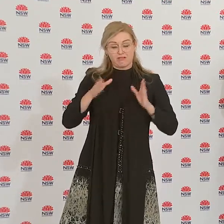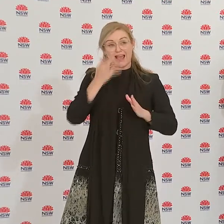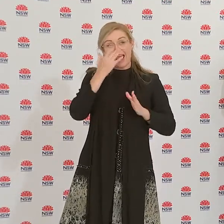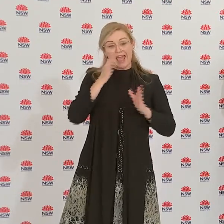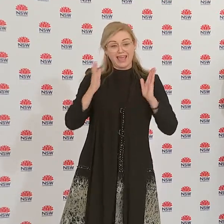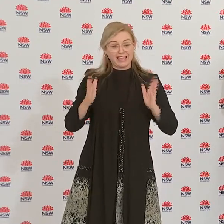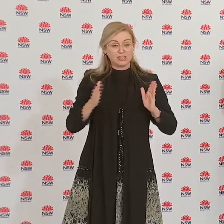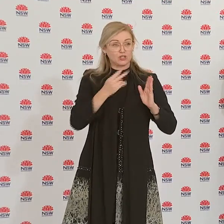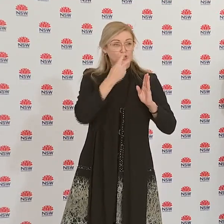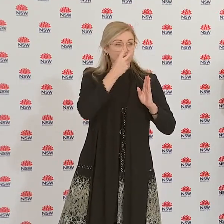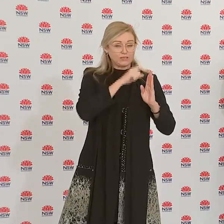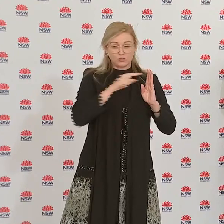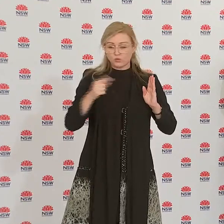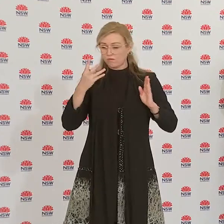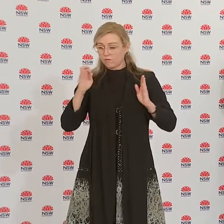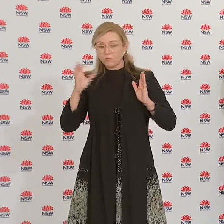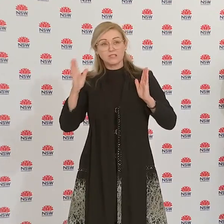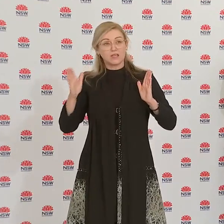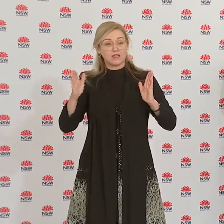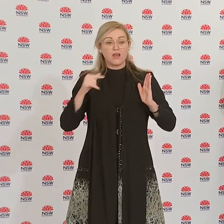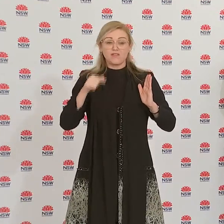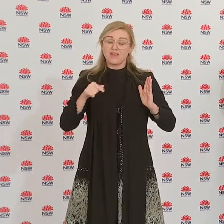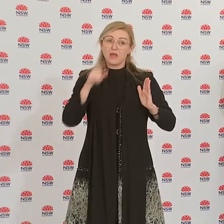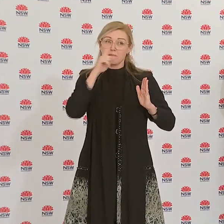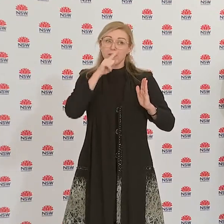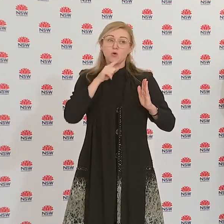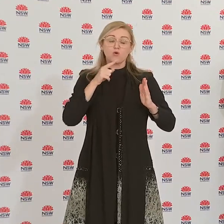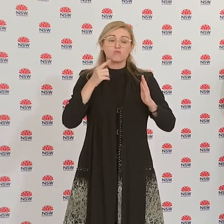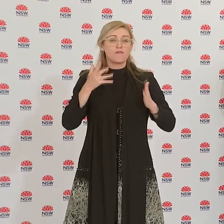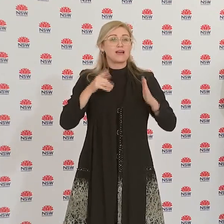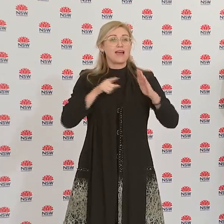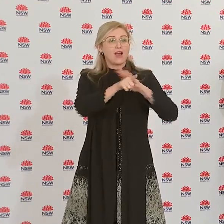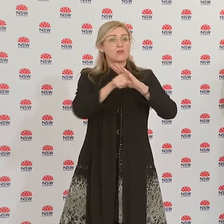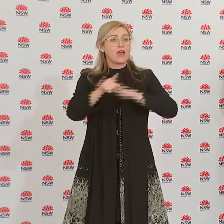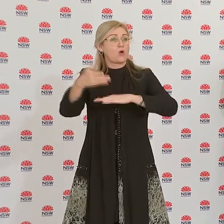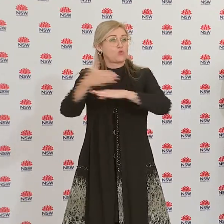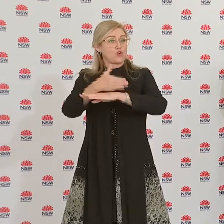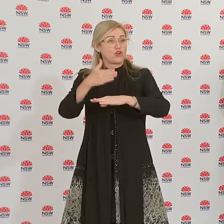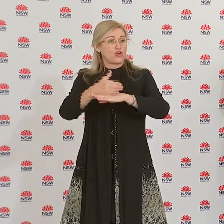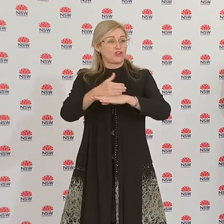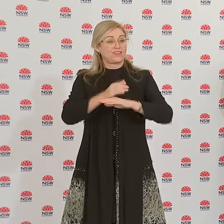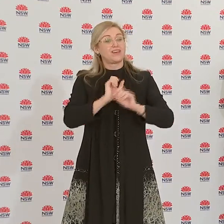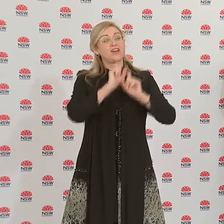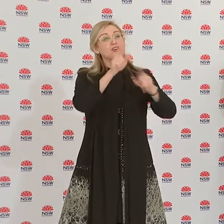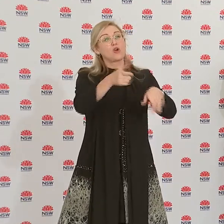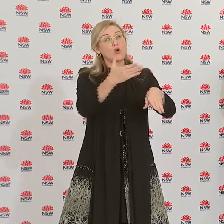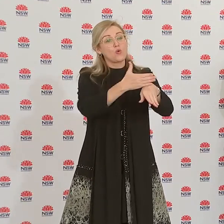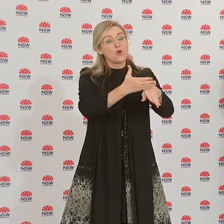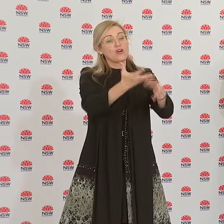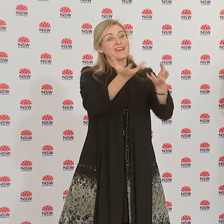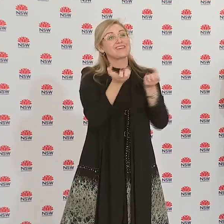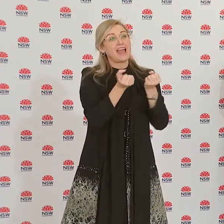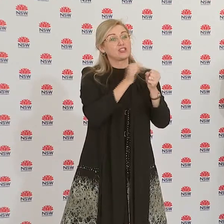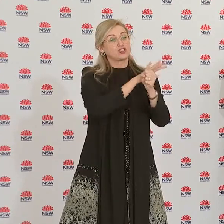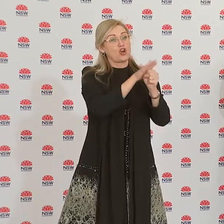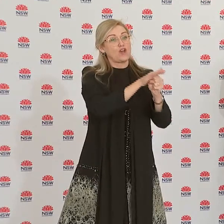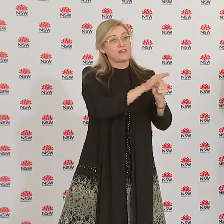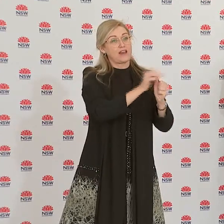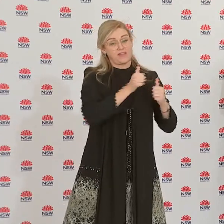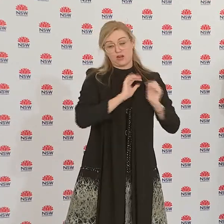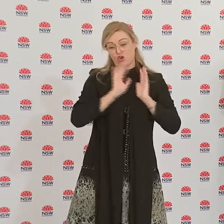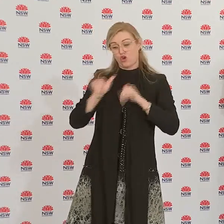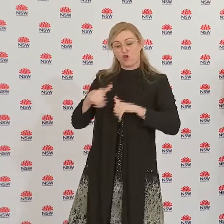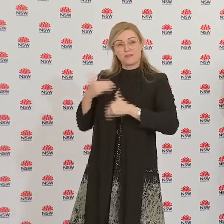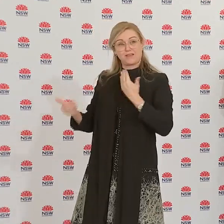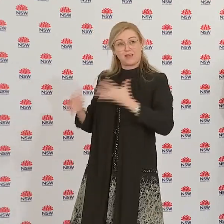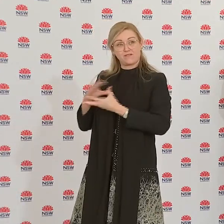also looking at focused vaccination in those high-risk industries, again in partnership. So our teams in our local health districts have